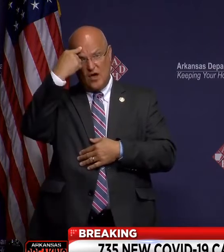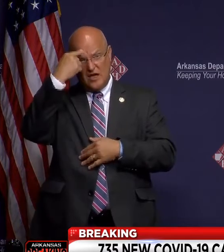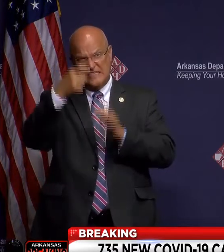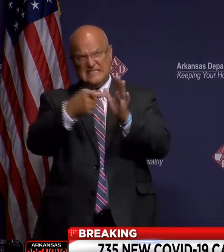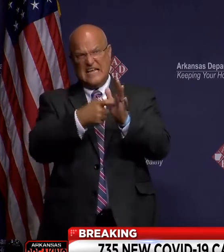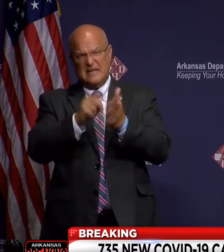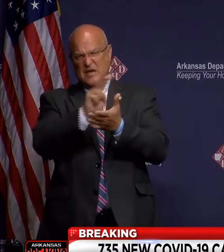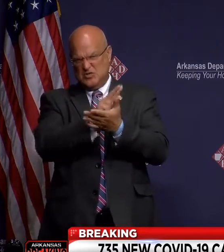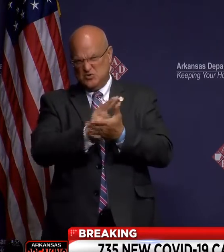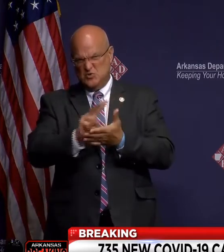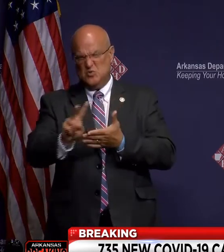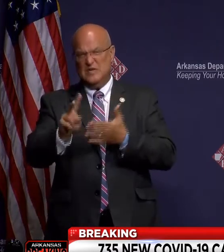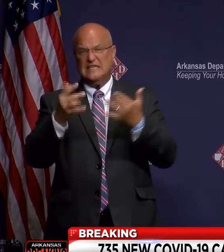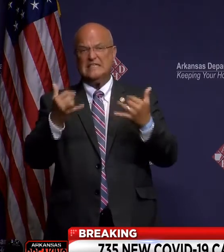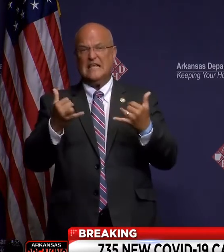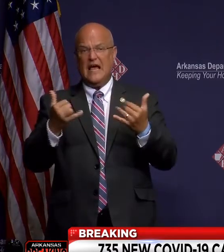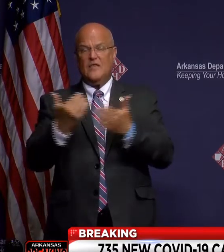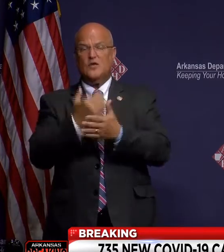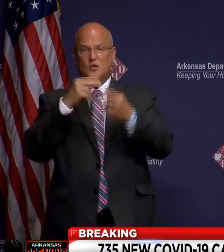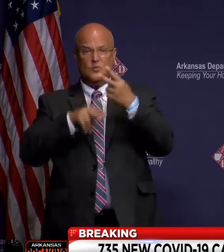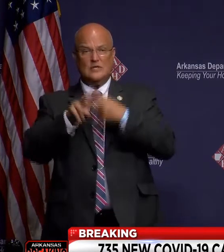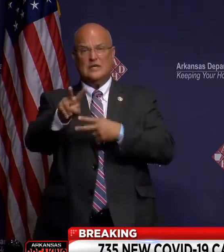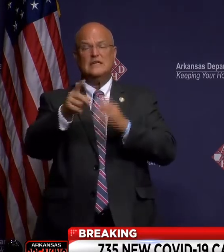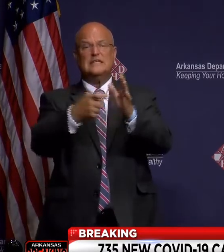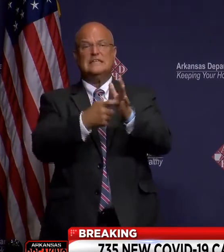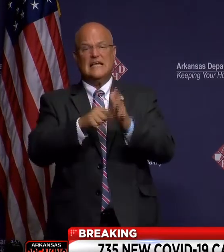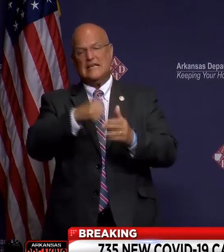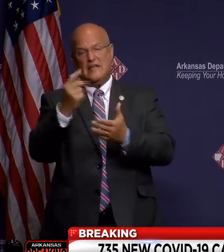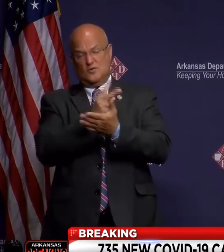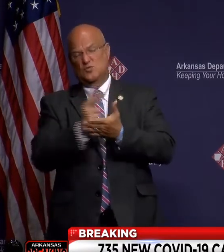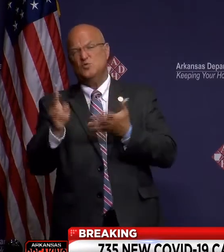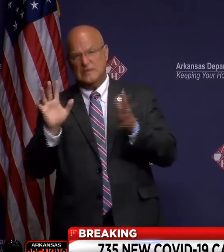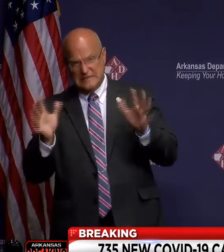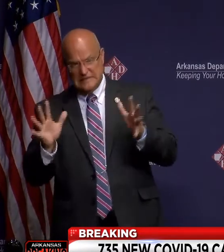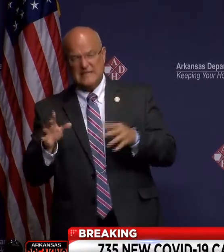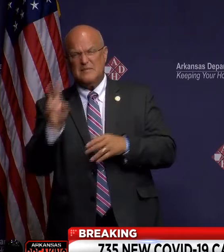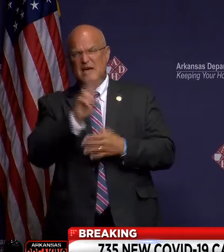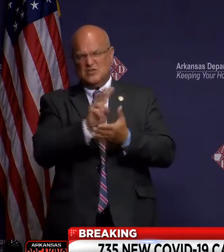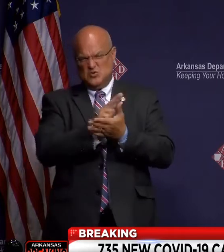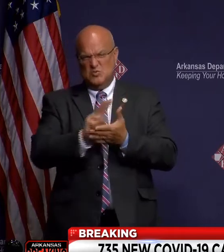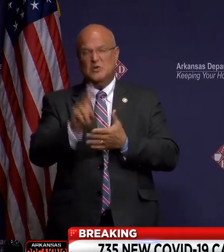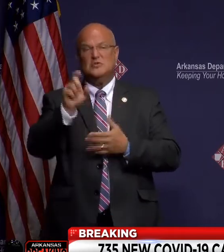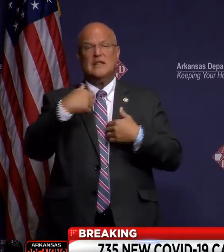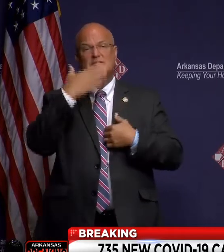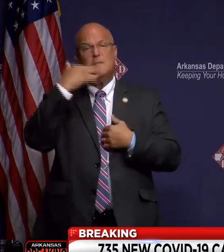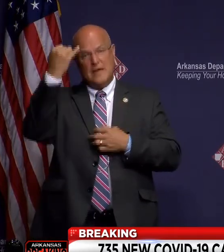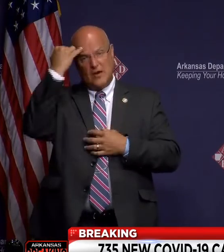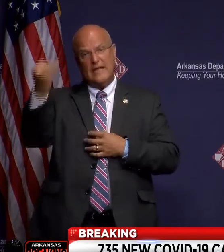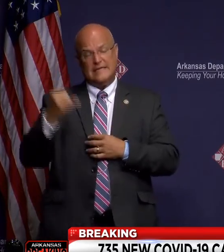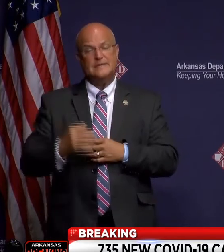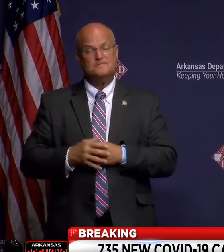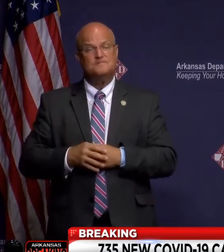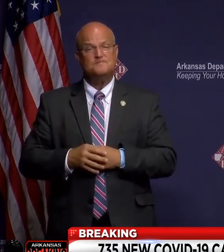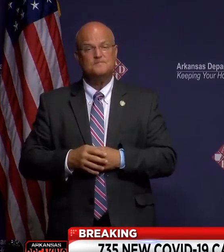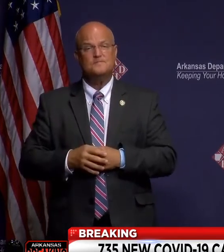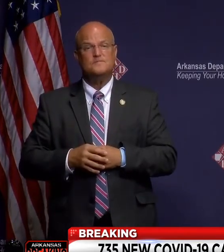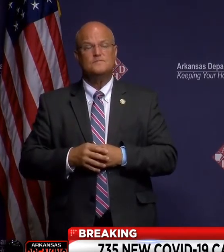about 2 weeks to do that. Now the new projections are that it will take another 2 weeks. So in about 2 more weeks, we should have a better idea.